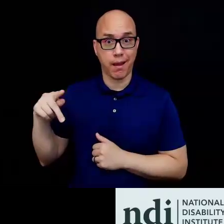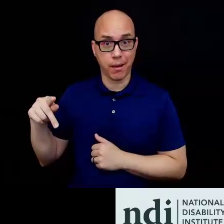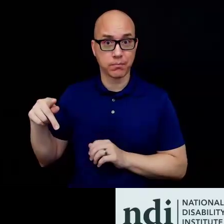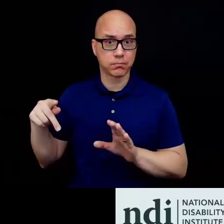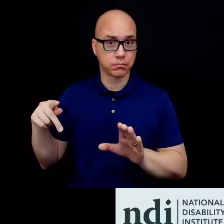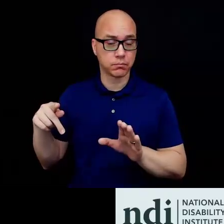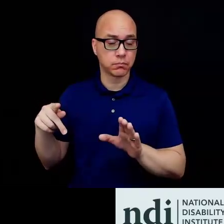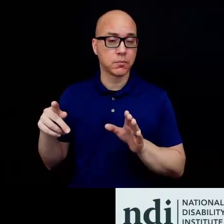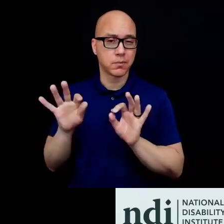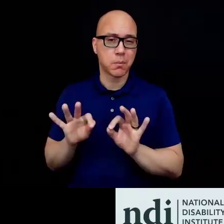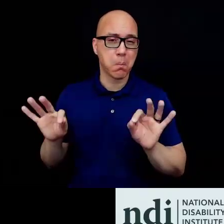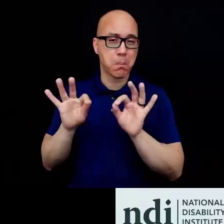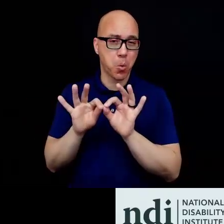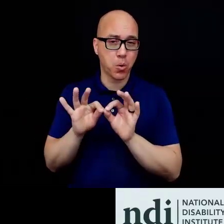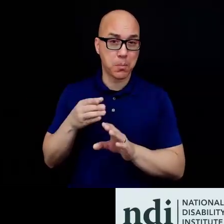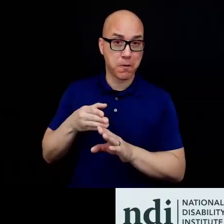want to make sure